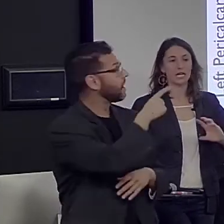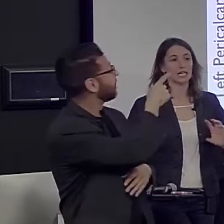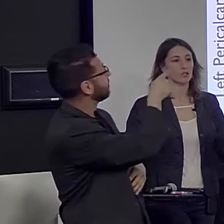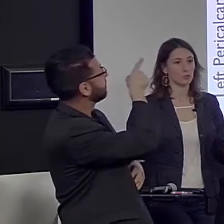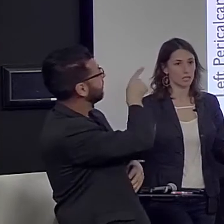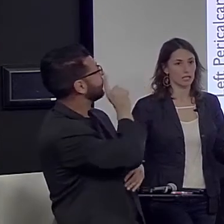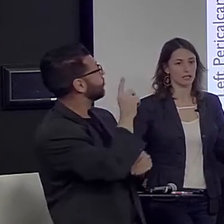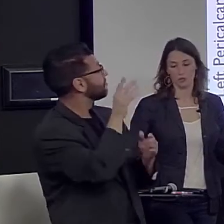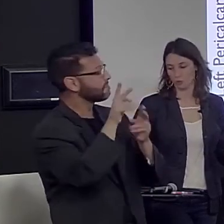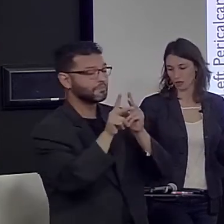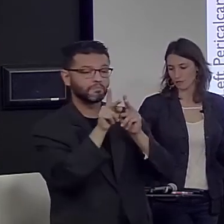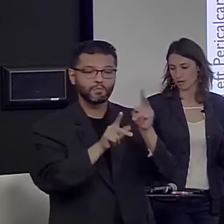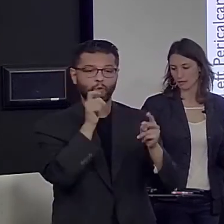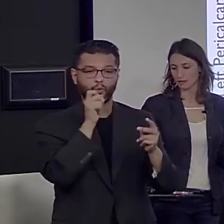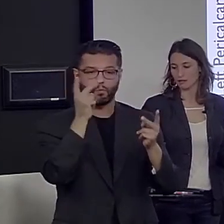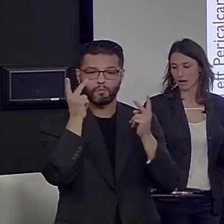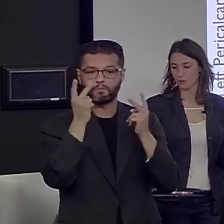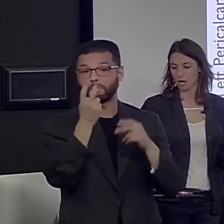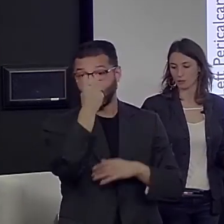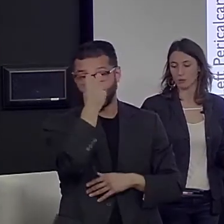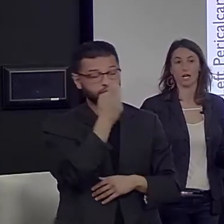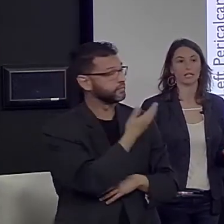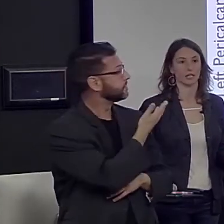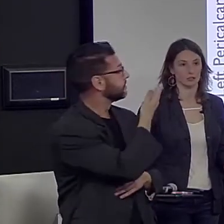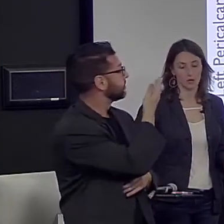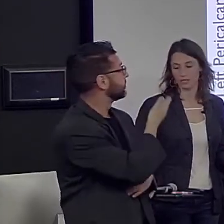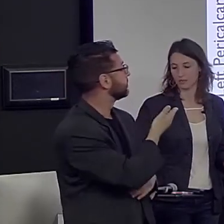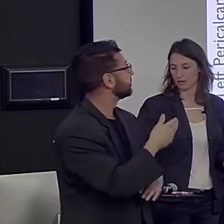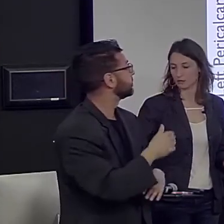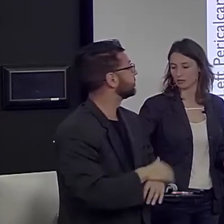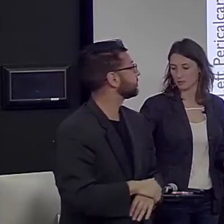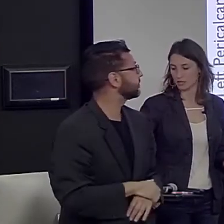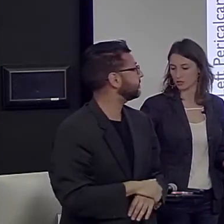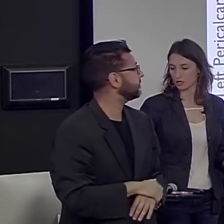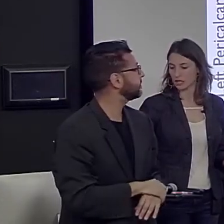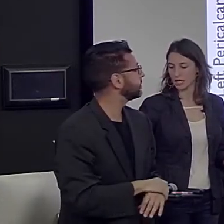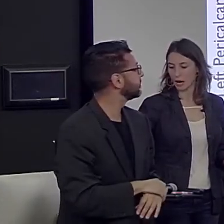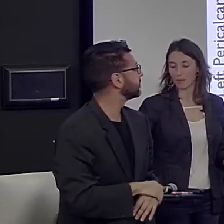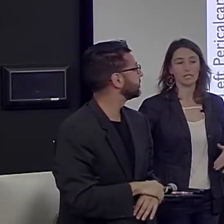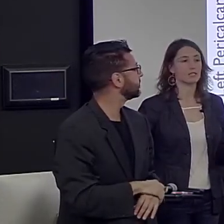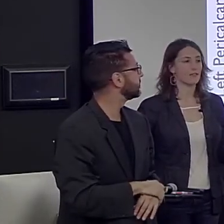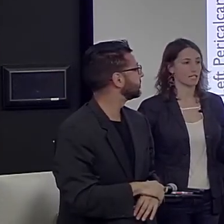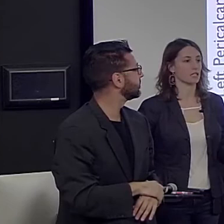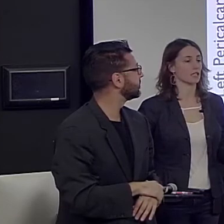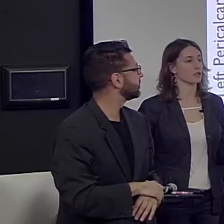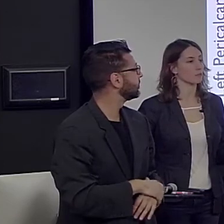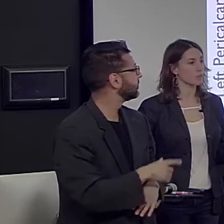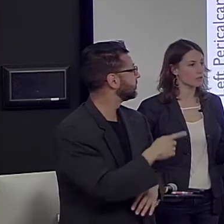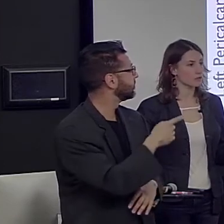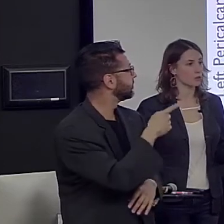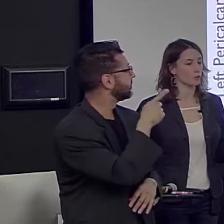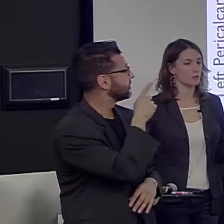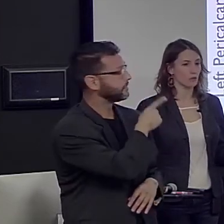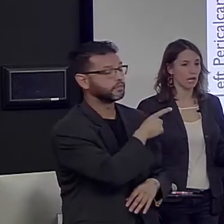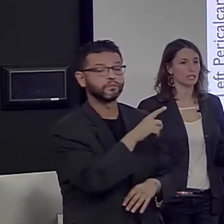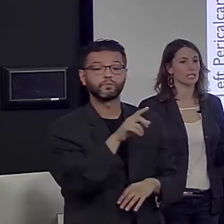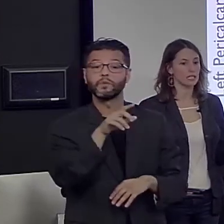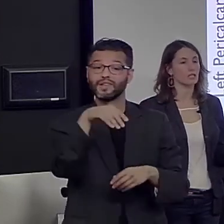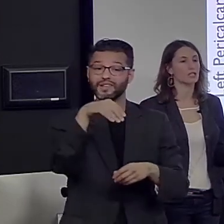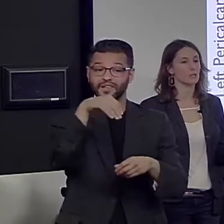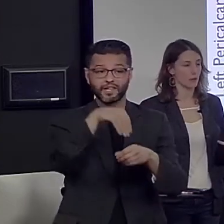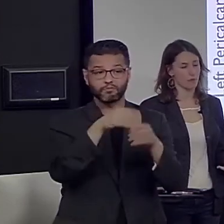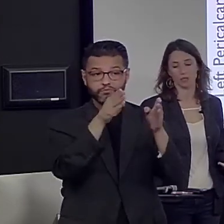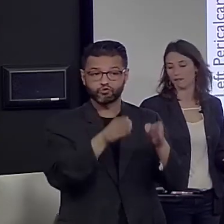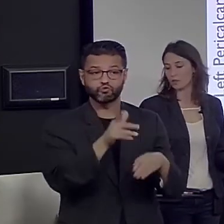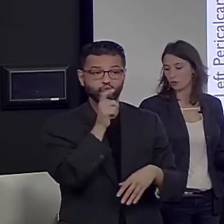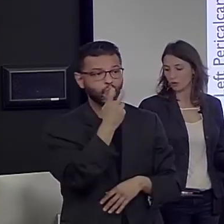sentences, intermediate to words and Jabberwocky, and lowest to backward speech. And these effects in an individual who is blind